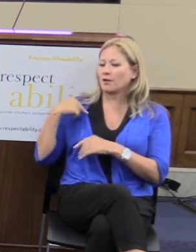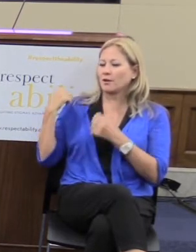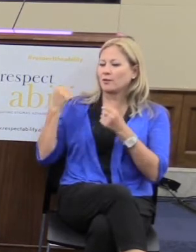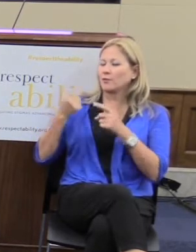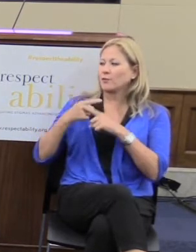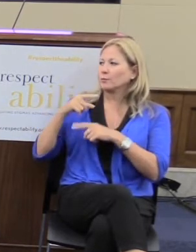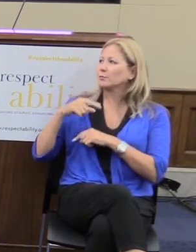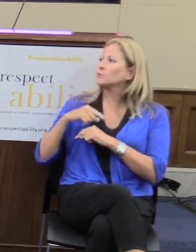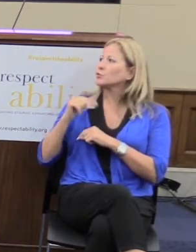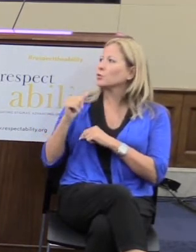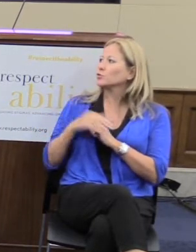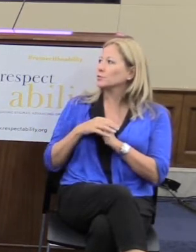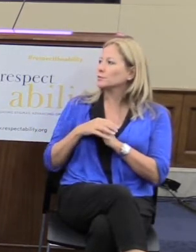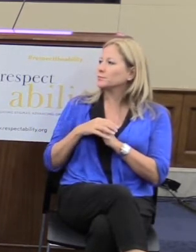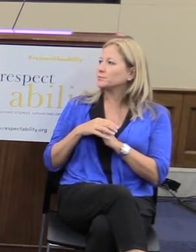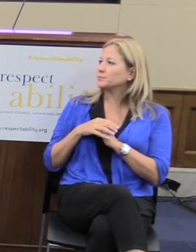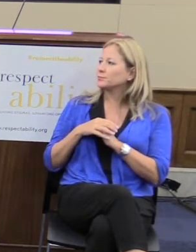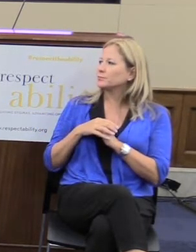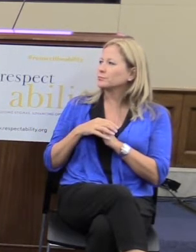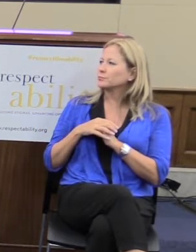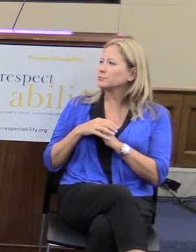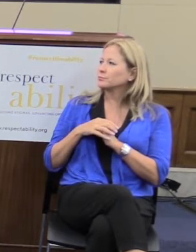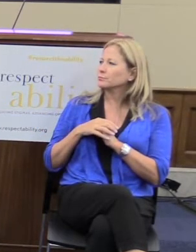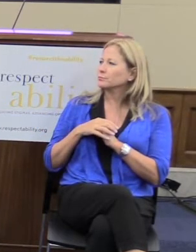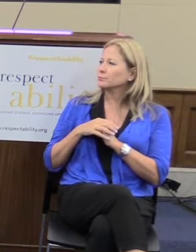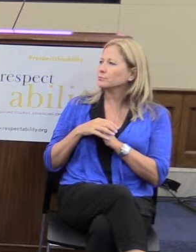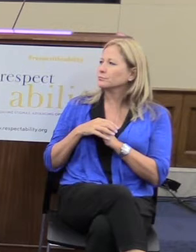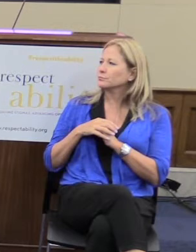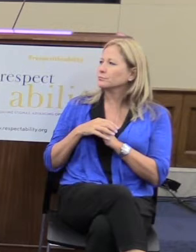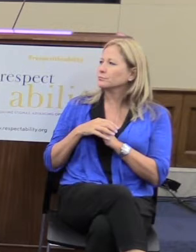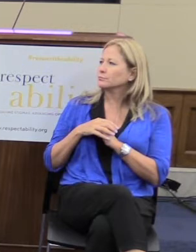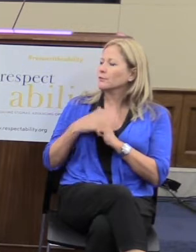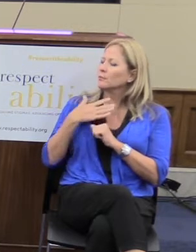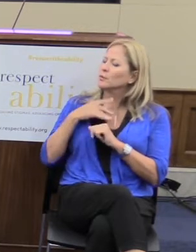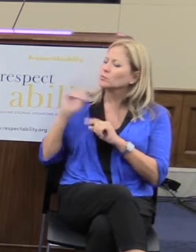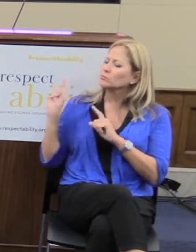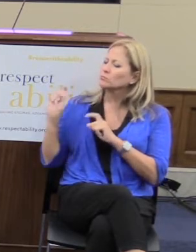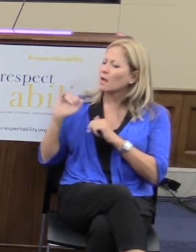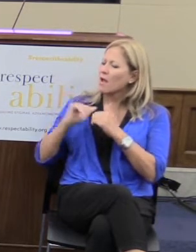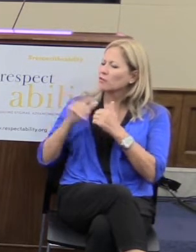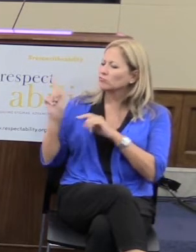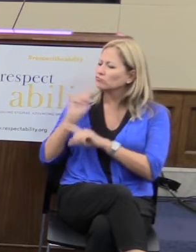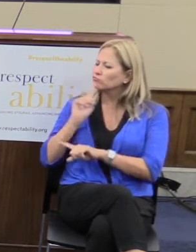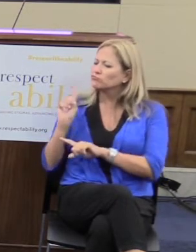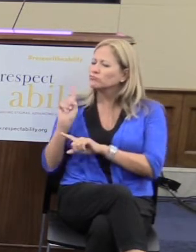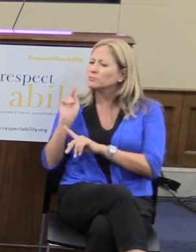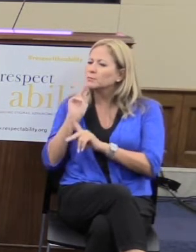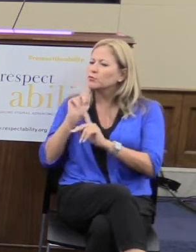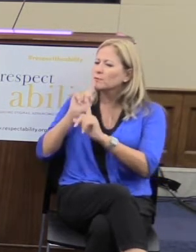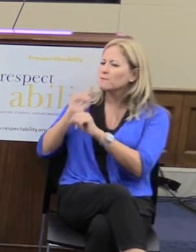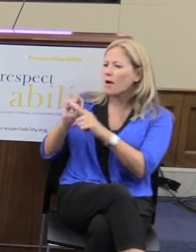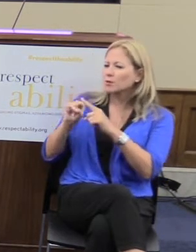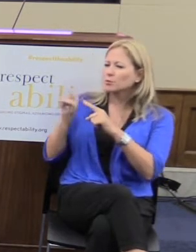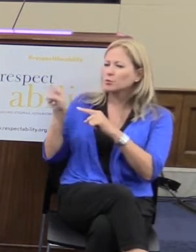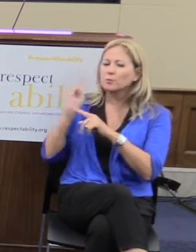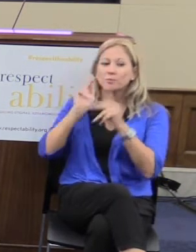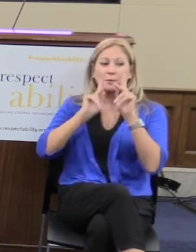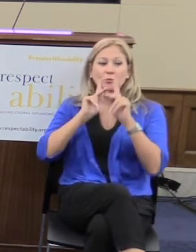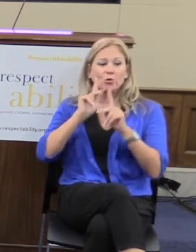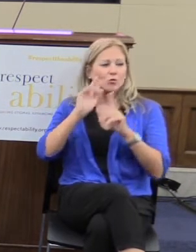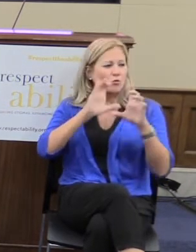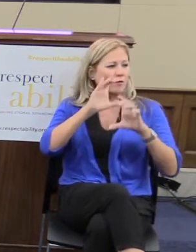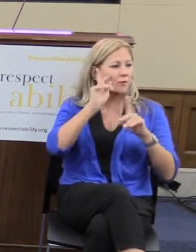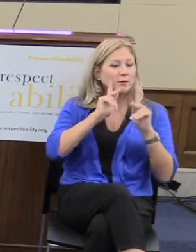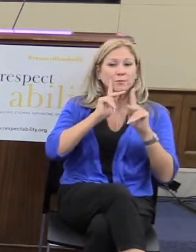is great. My question is, how has been the response in finding particularly people with